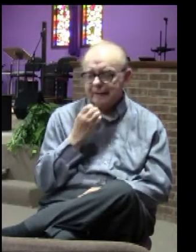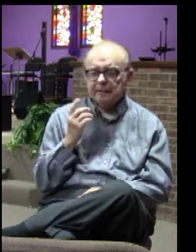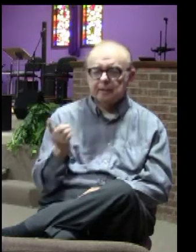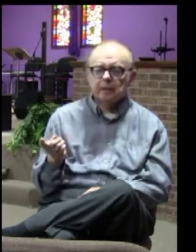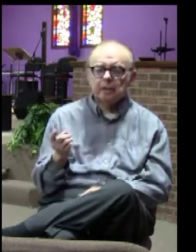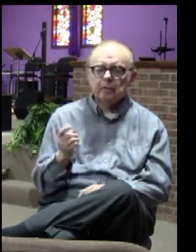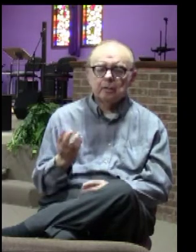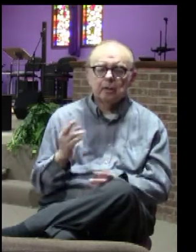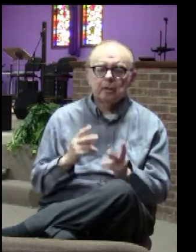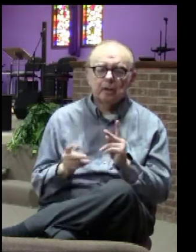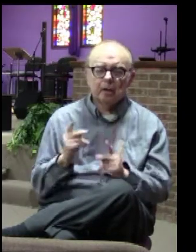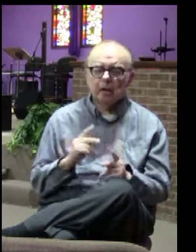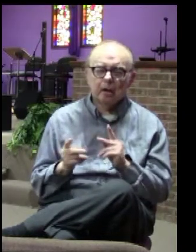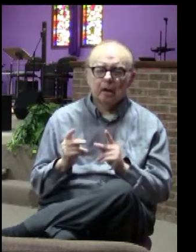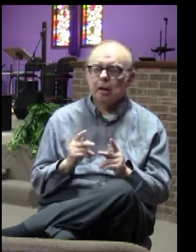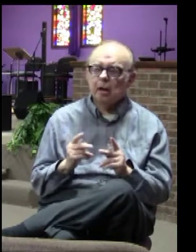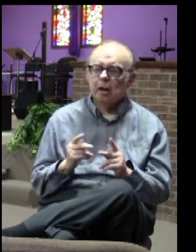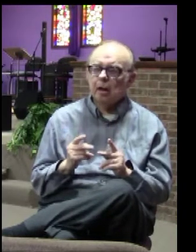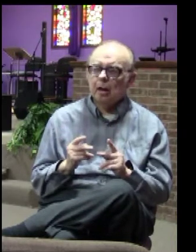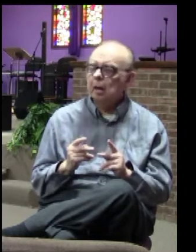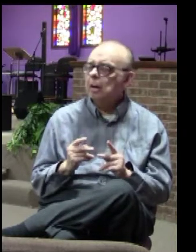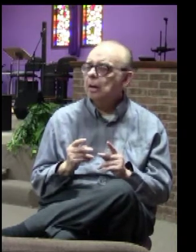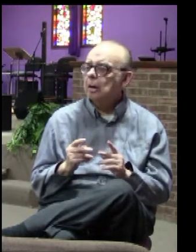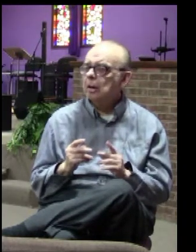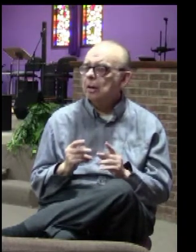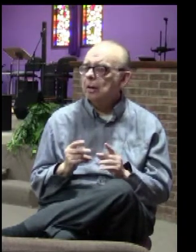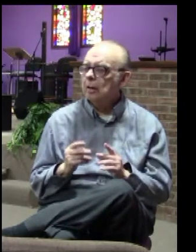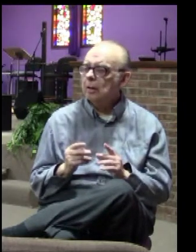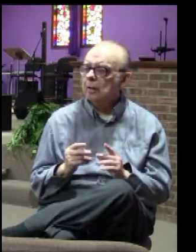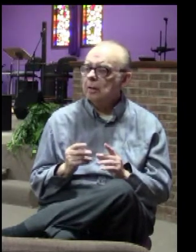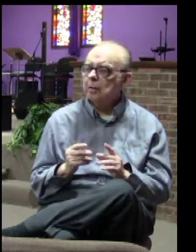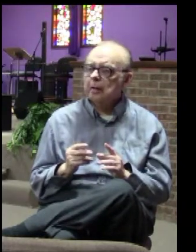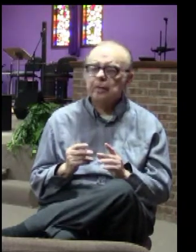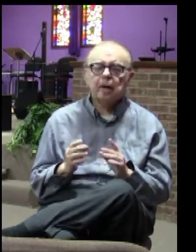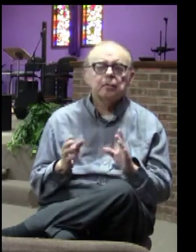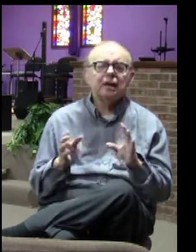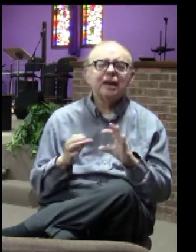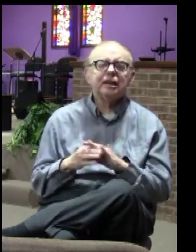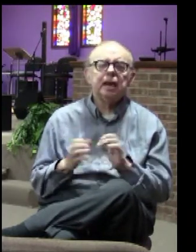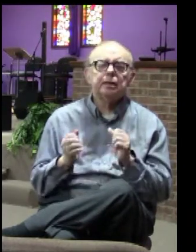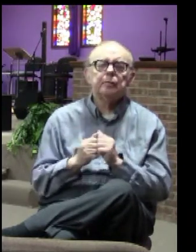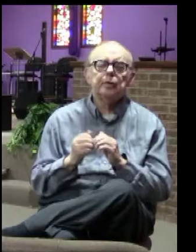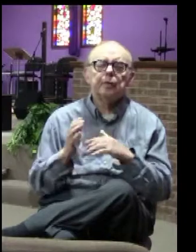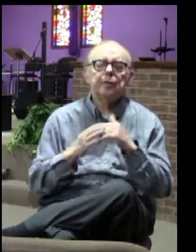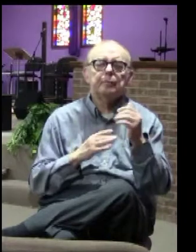And there were so many people that were tied, some people that were tied to the building,